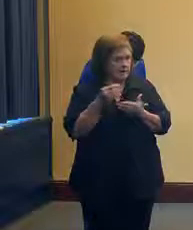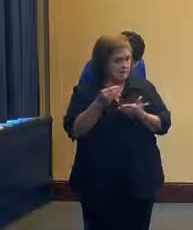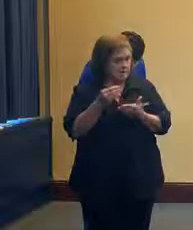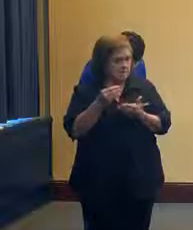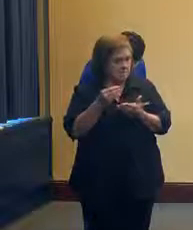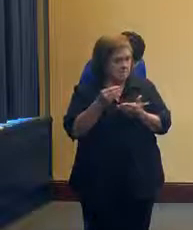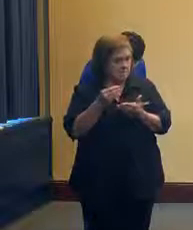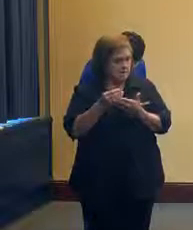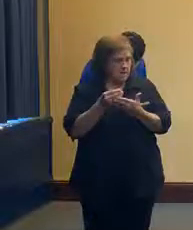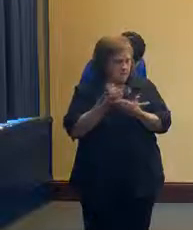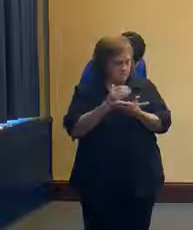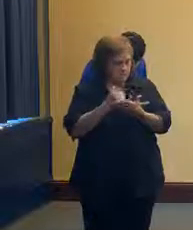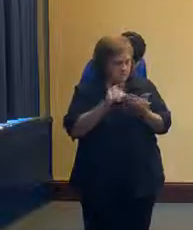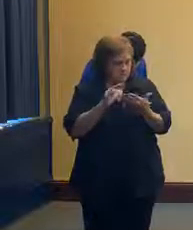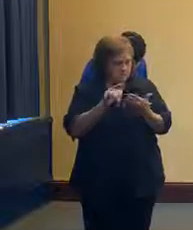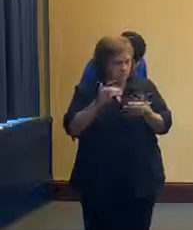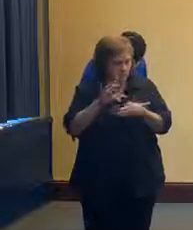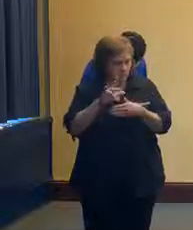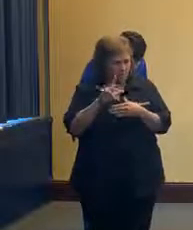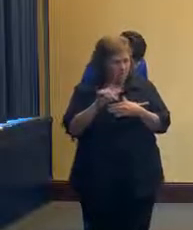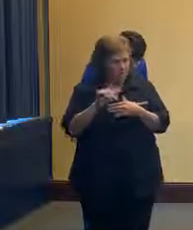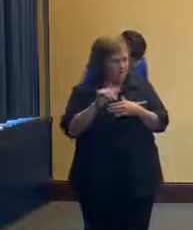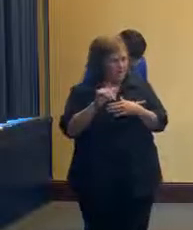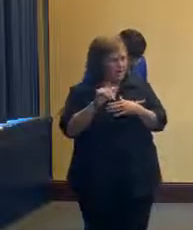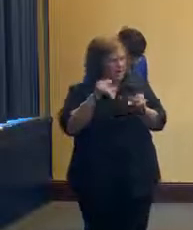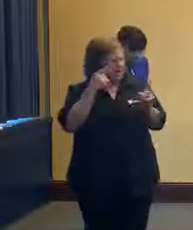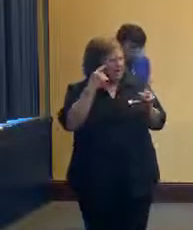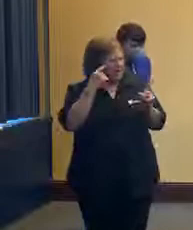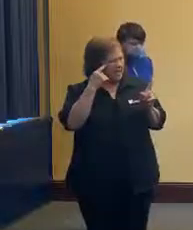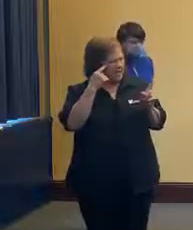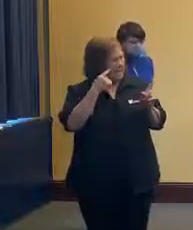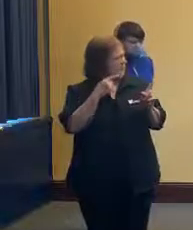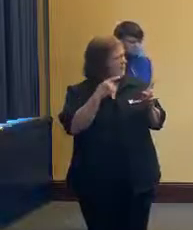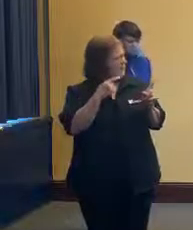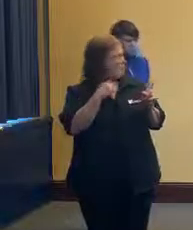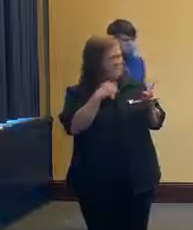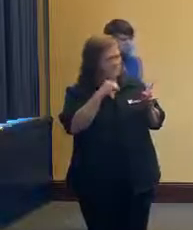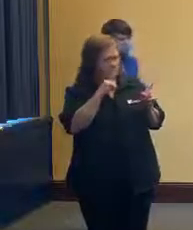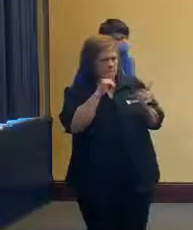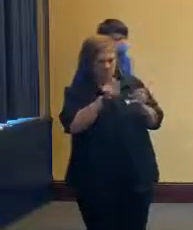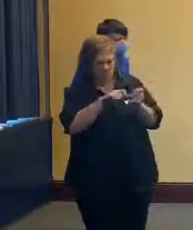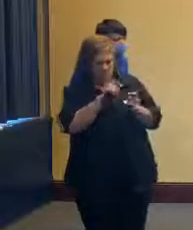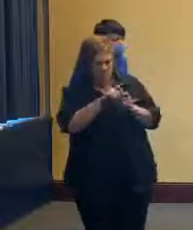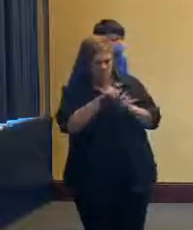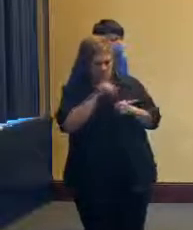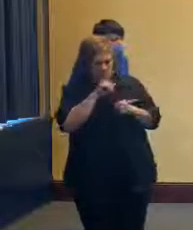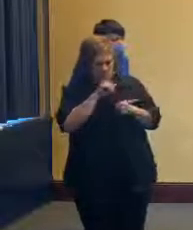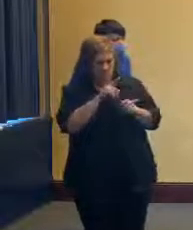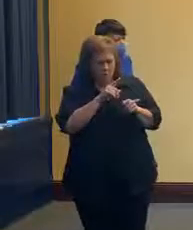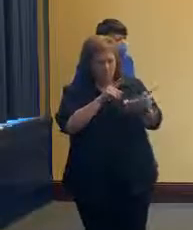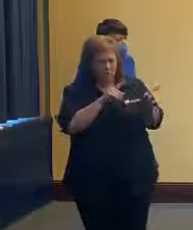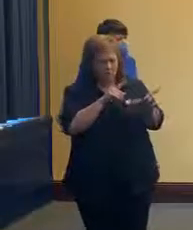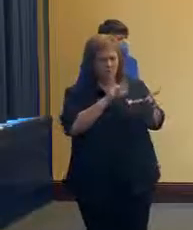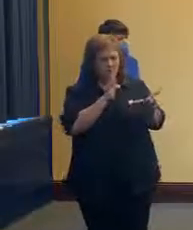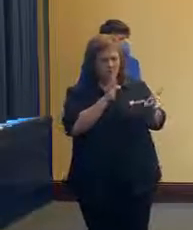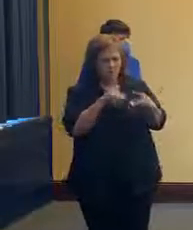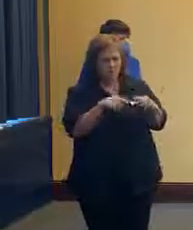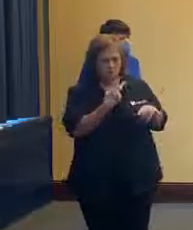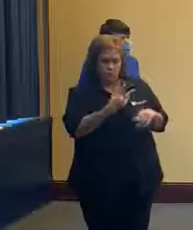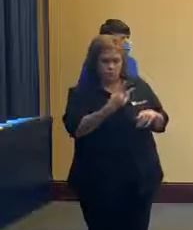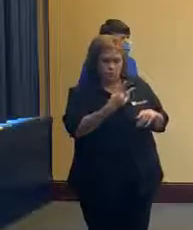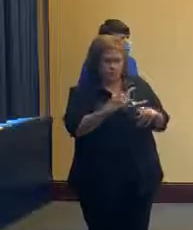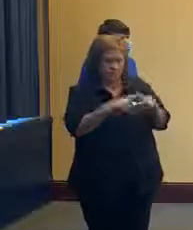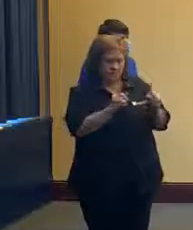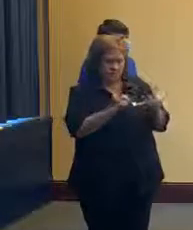that right, or? I think I'm not exactly sure. So there's two different things to